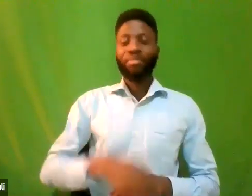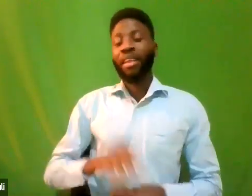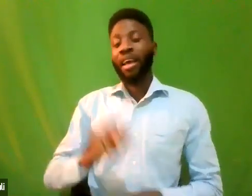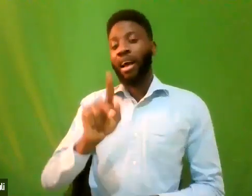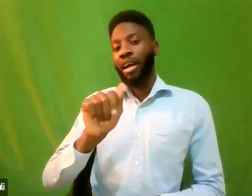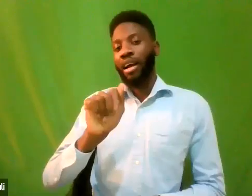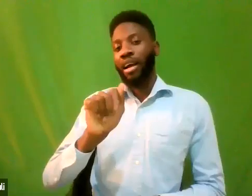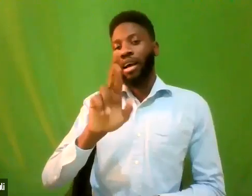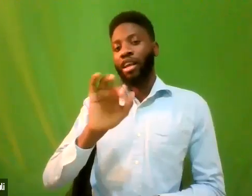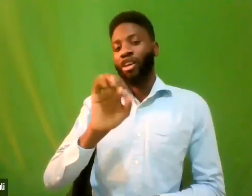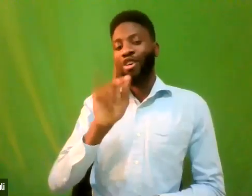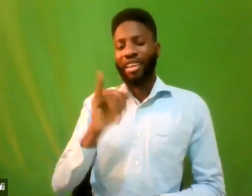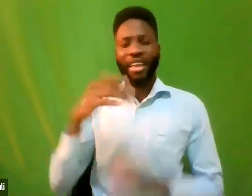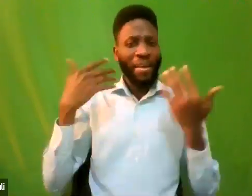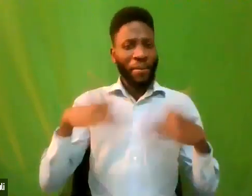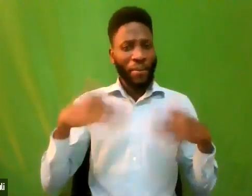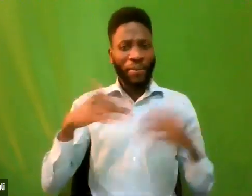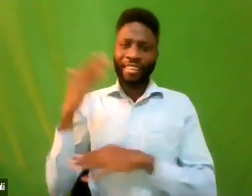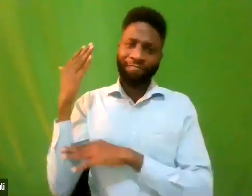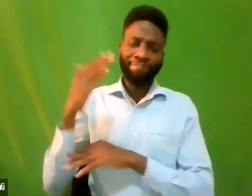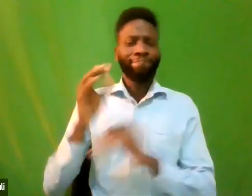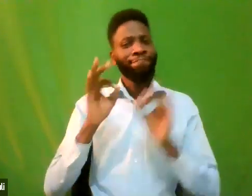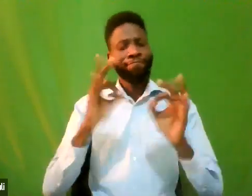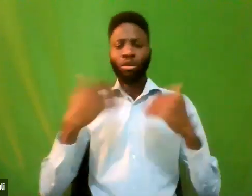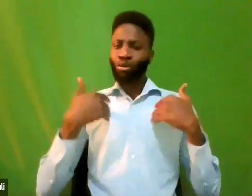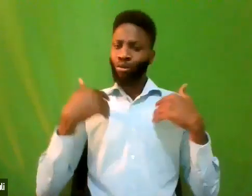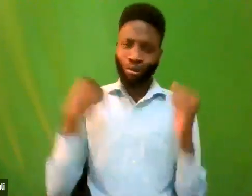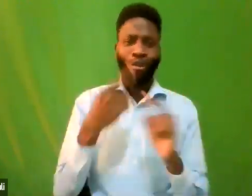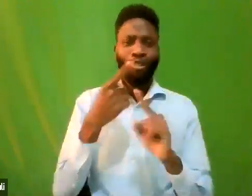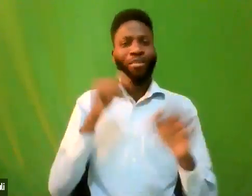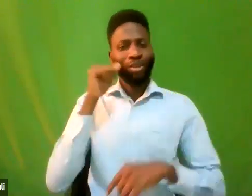session. Very inspiring, courageous from Ashura. God bless you.